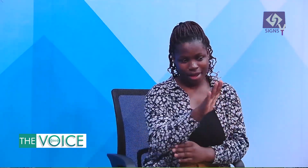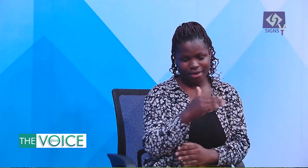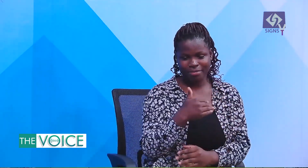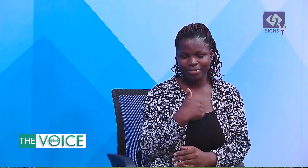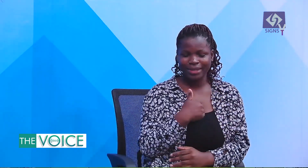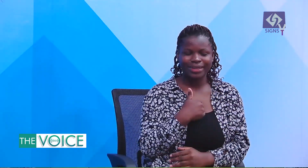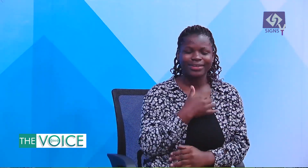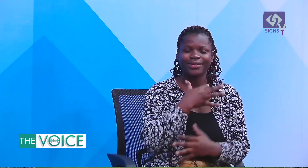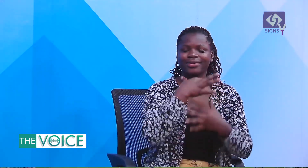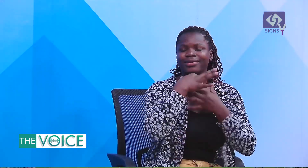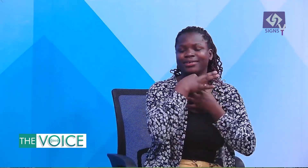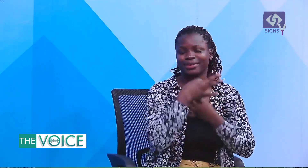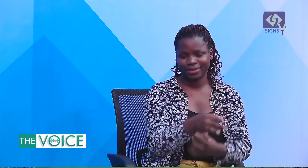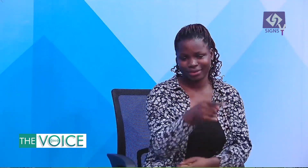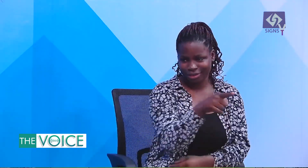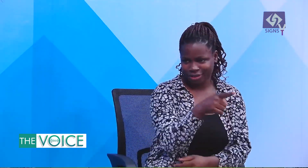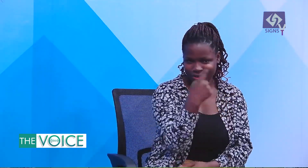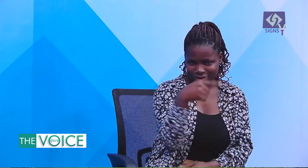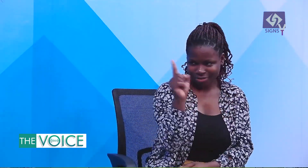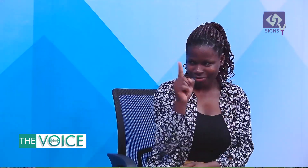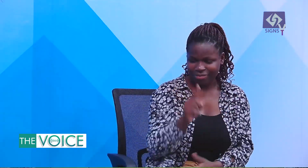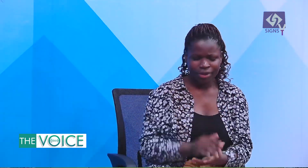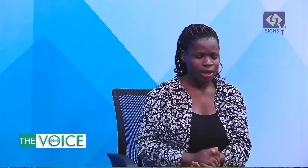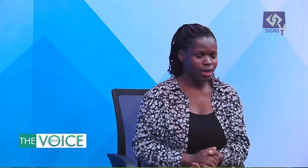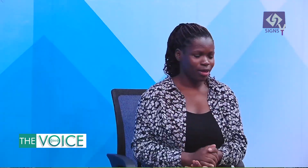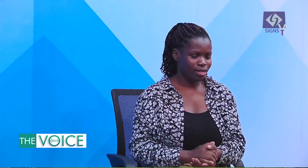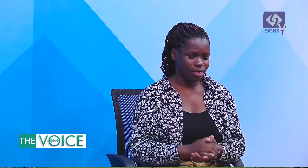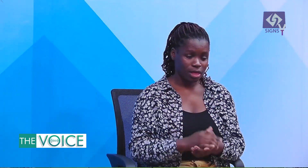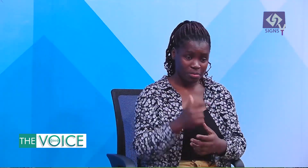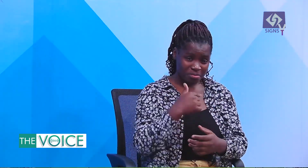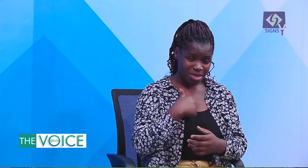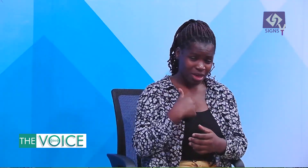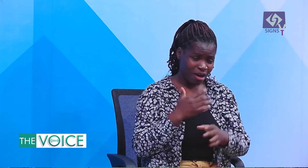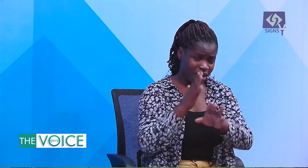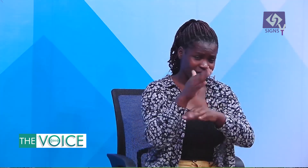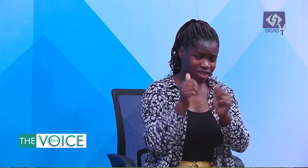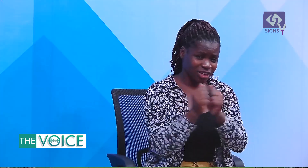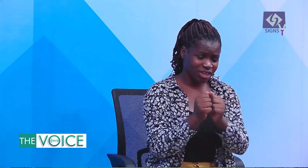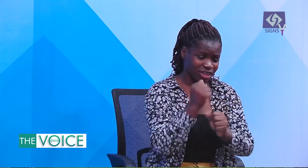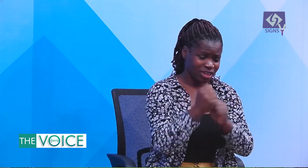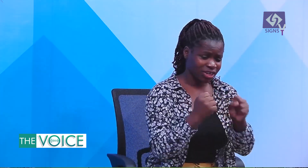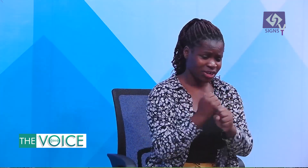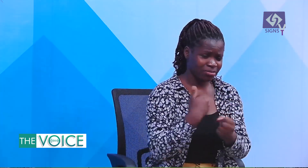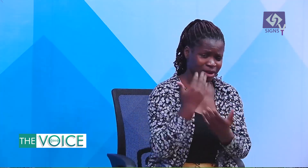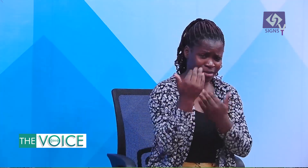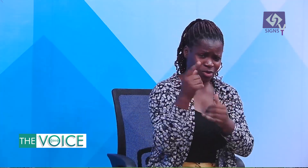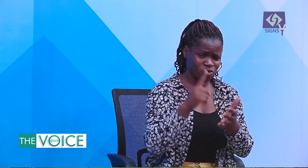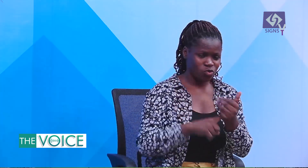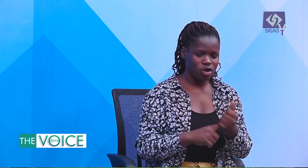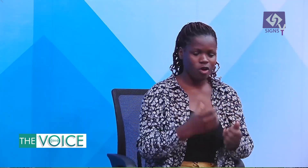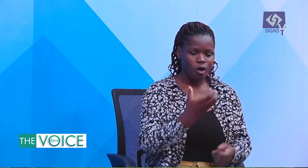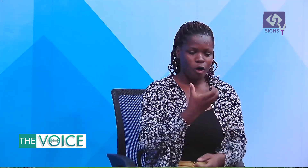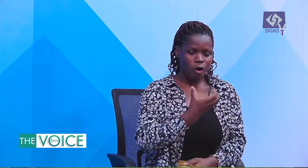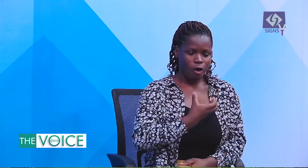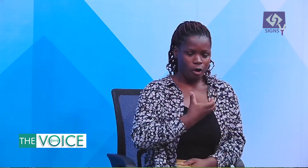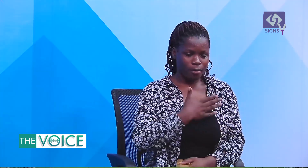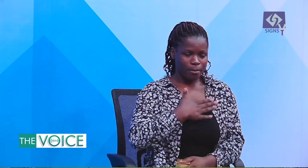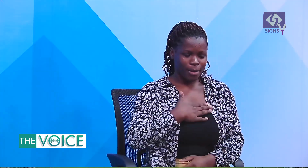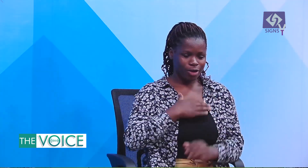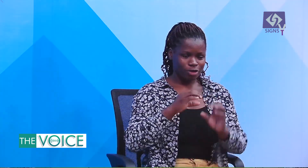to be a role model who's actually liked and providing mentorship. In the next 10 years, I hope